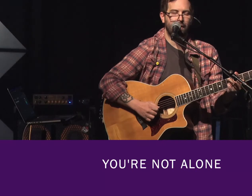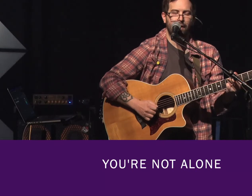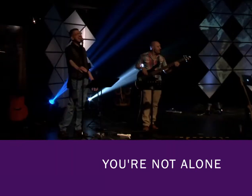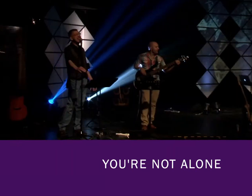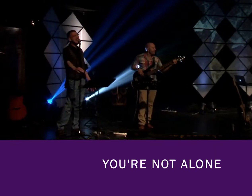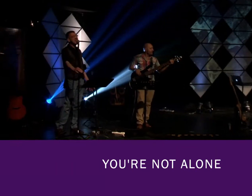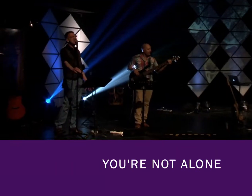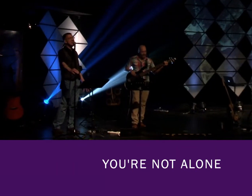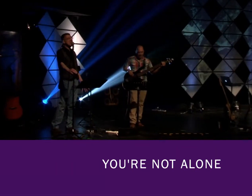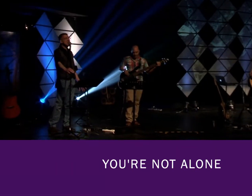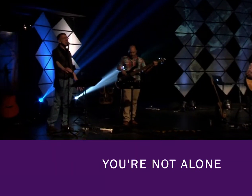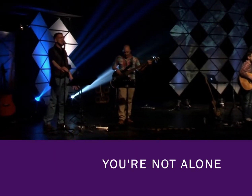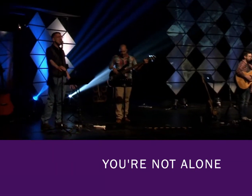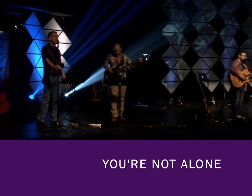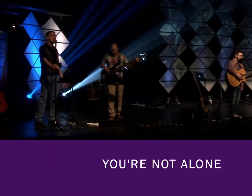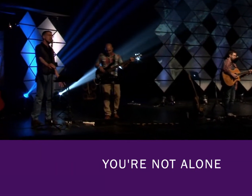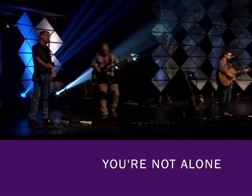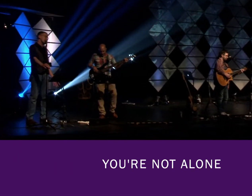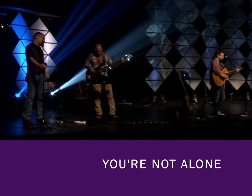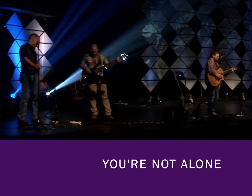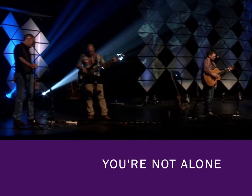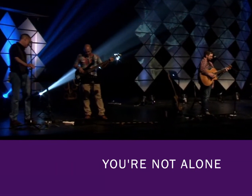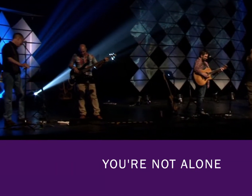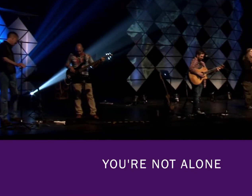You're not alone.